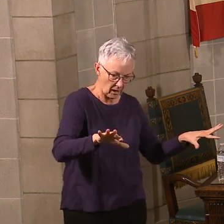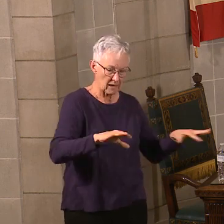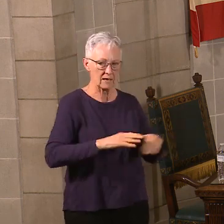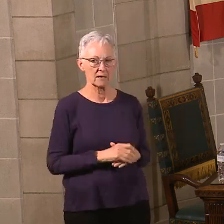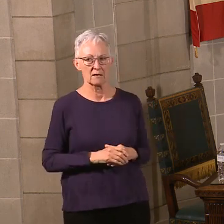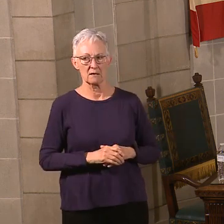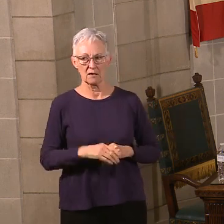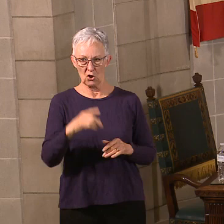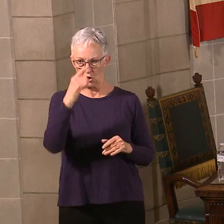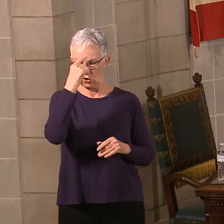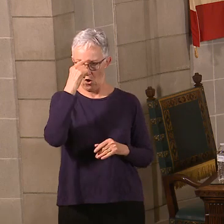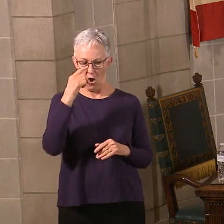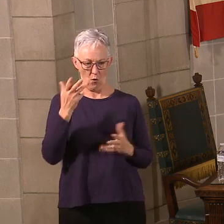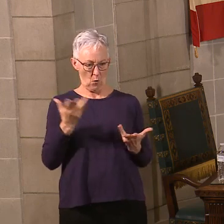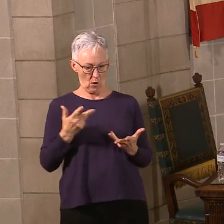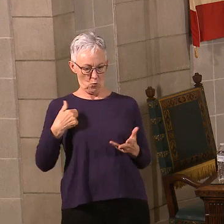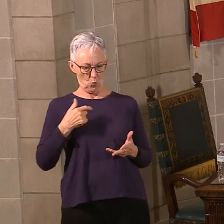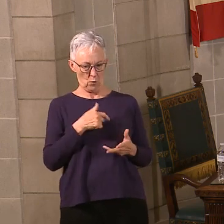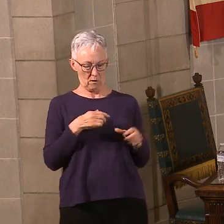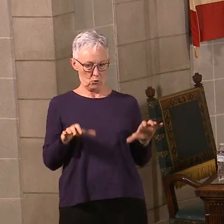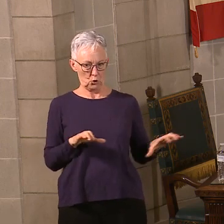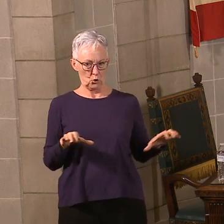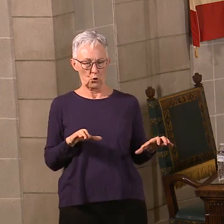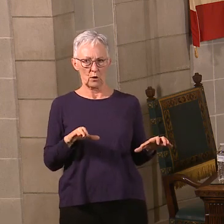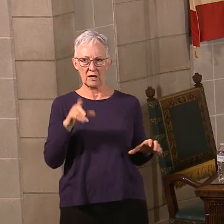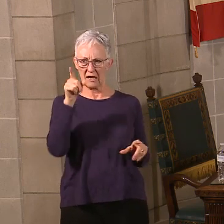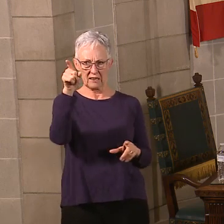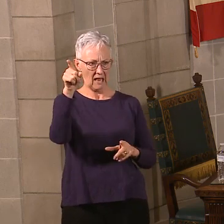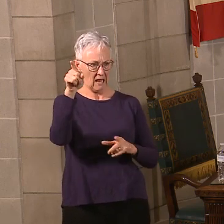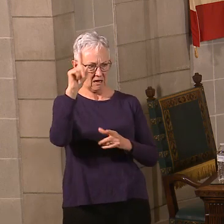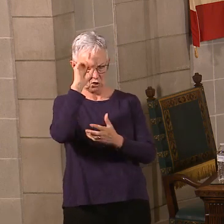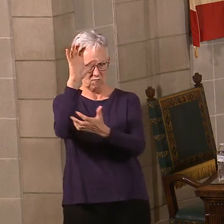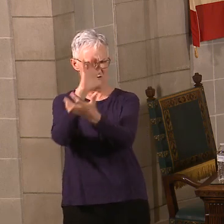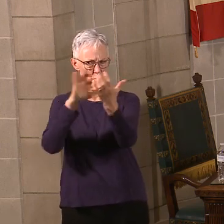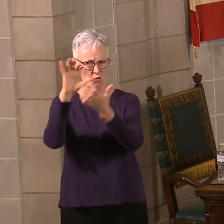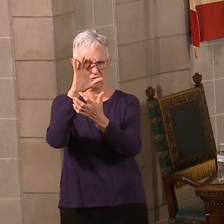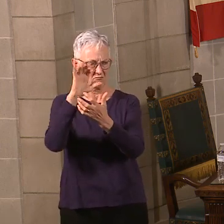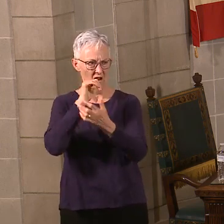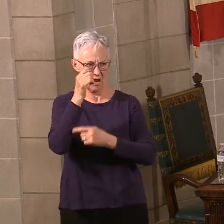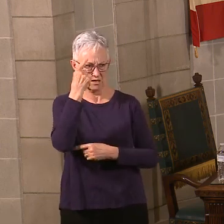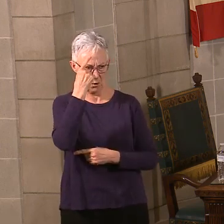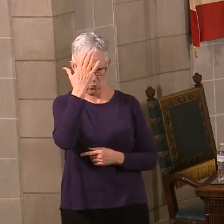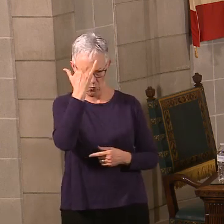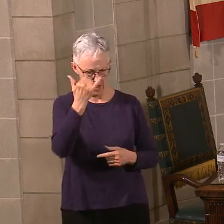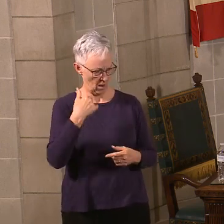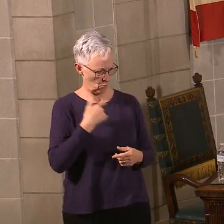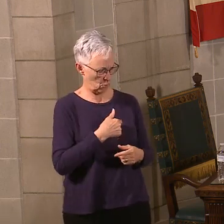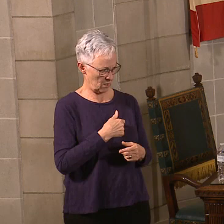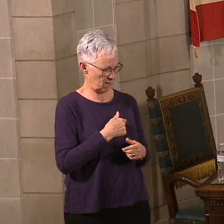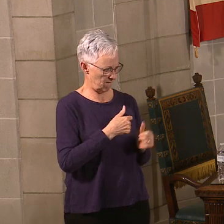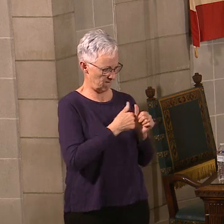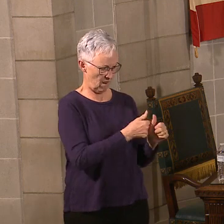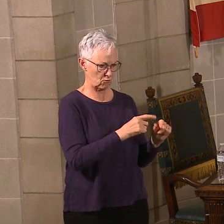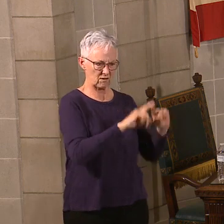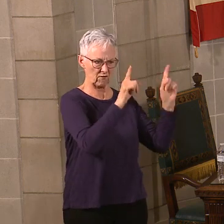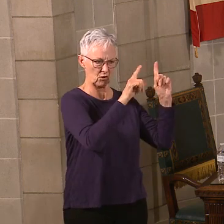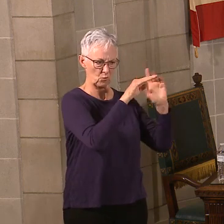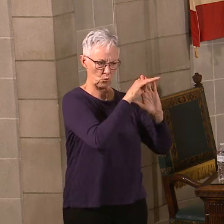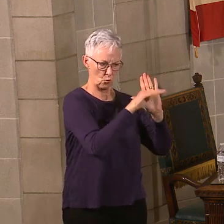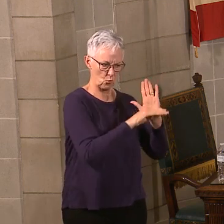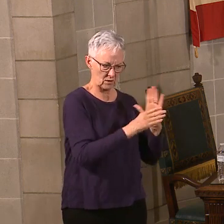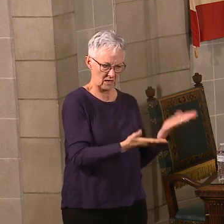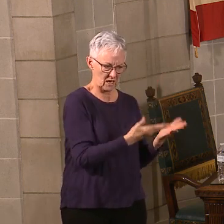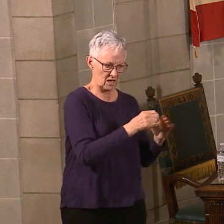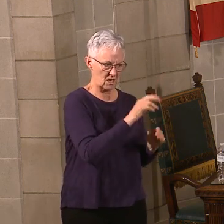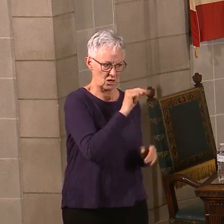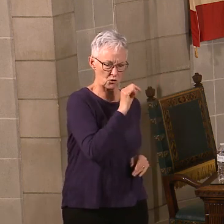what we were doing, and we described what we were doing, and that's where he said, hey, you can let people know we're all on the same page with regard to what we're doing in our states and what his message is about. And it